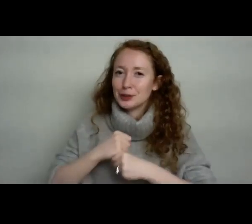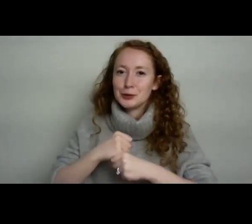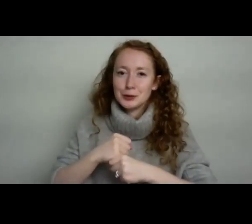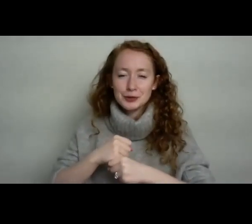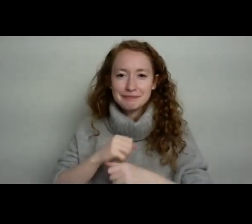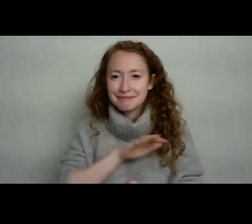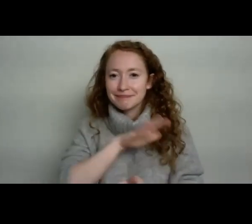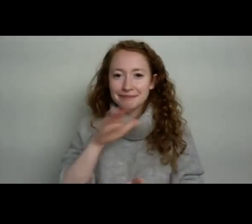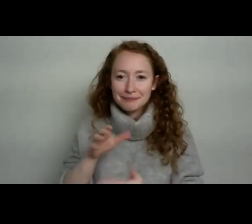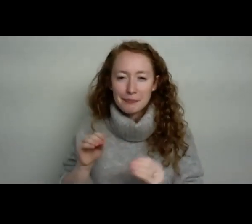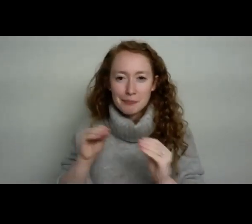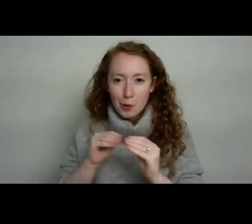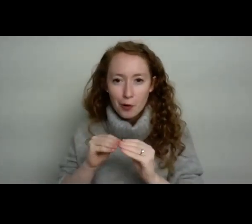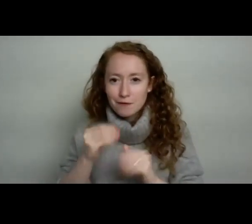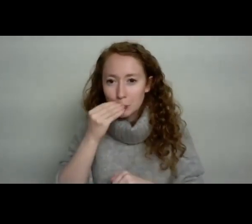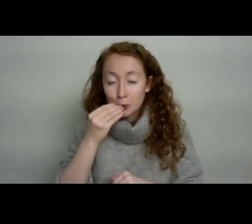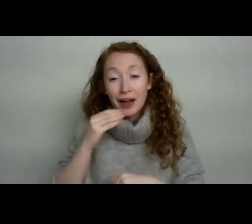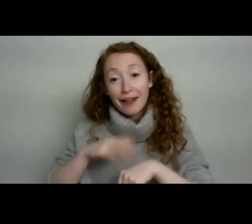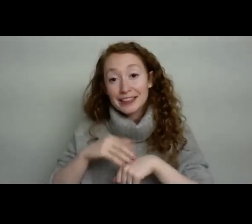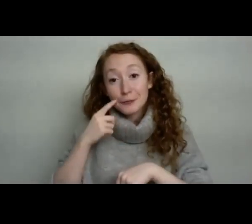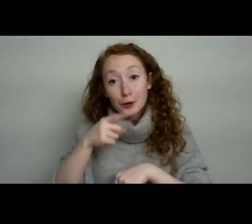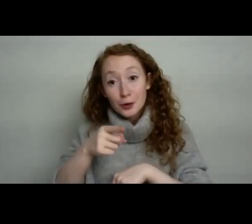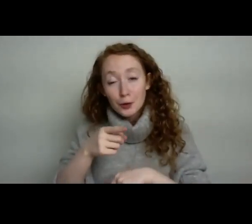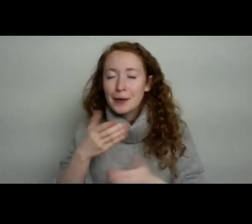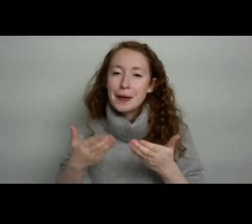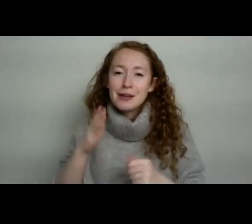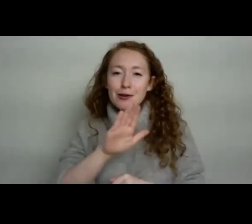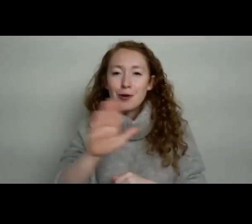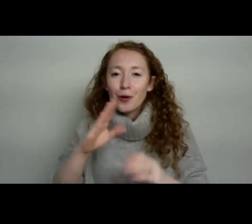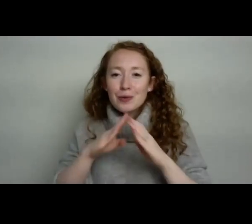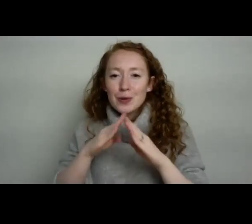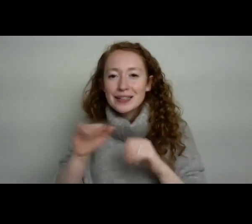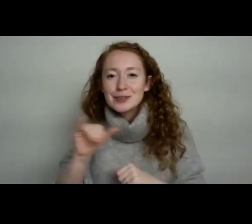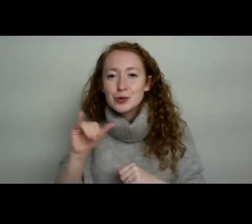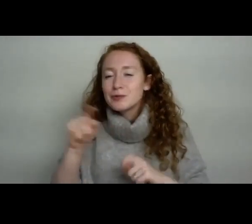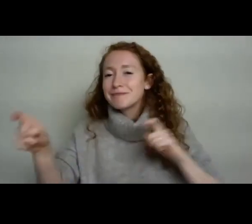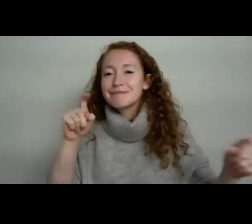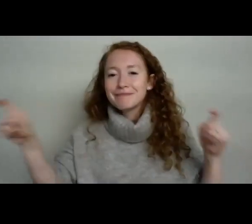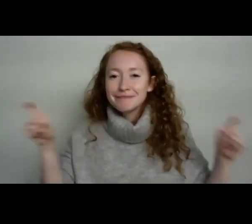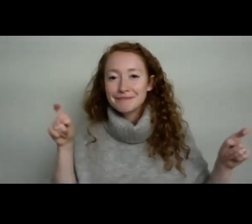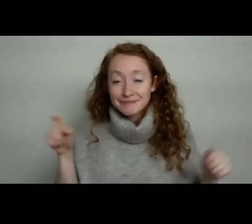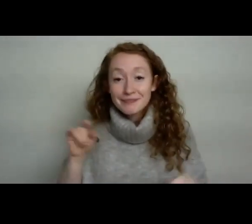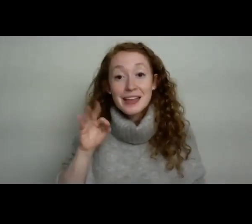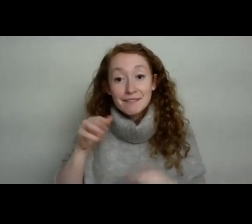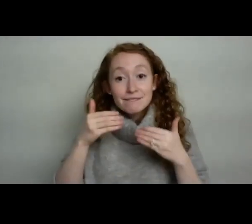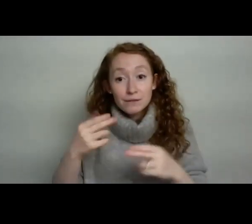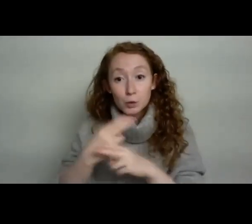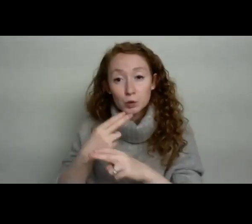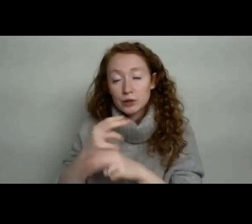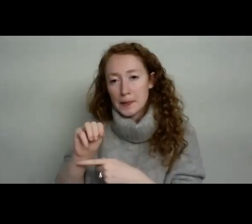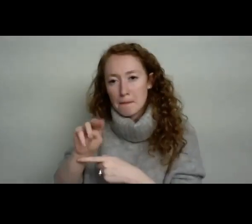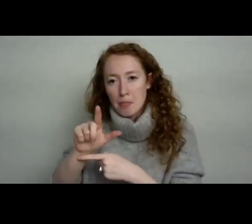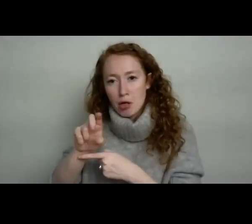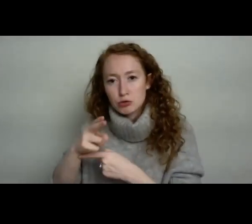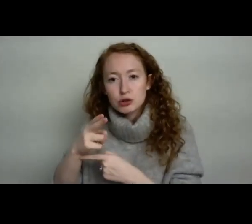with your wider community and everyone you love as well. So, and then if you're mulching, go ahead and mulch right away.